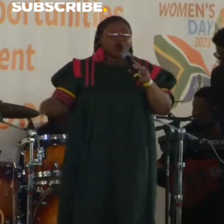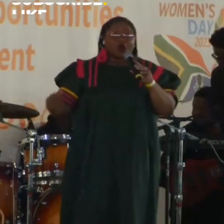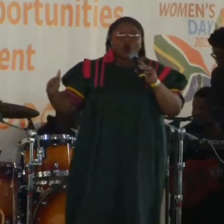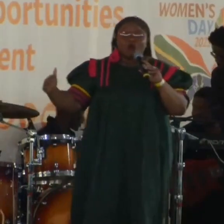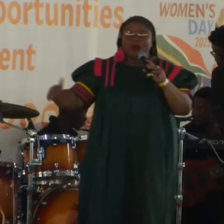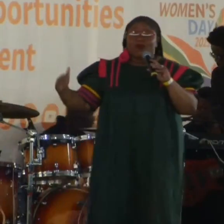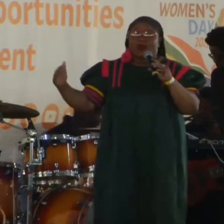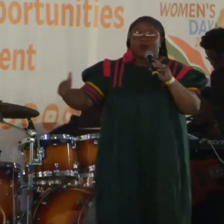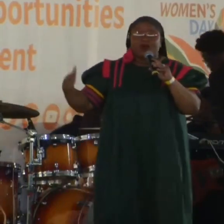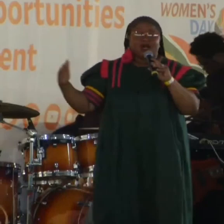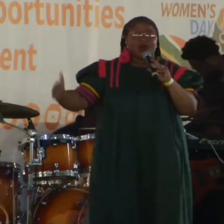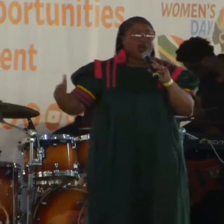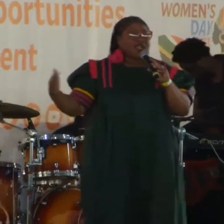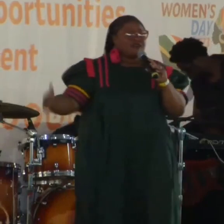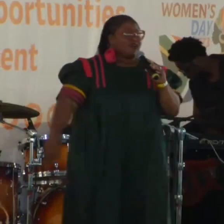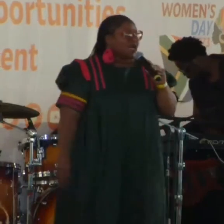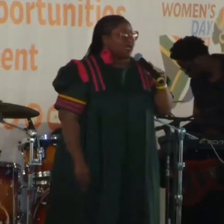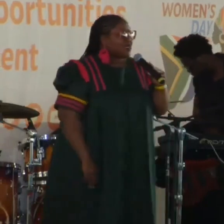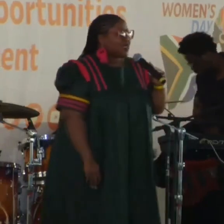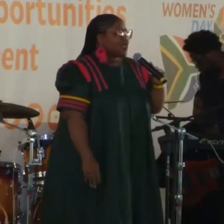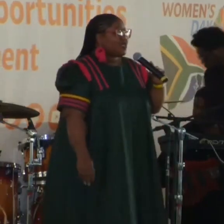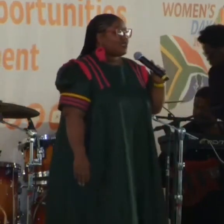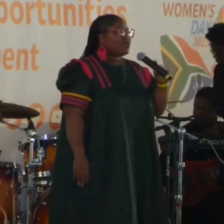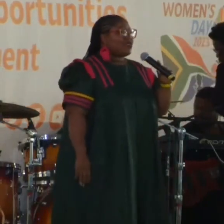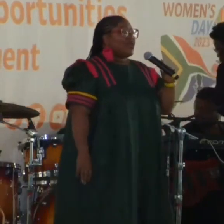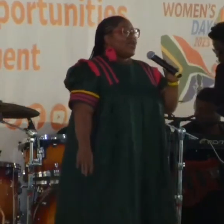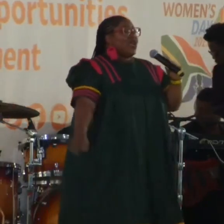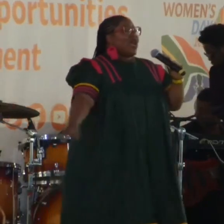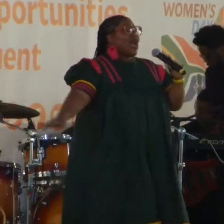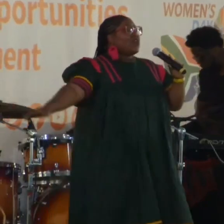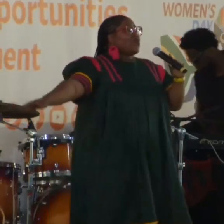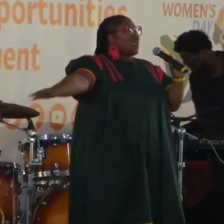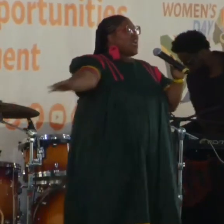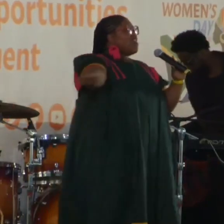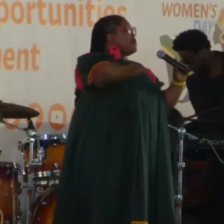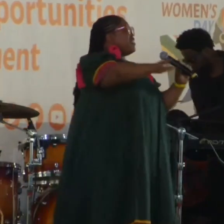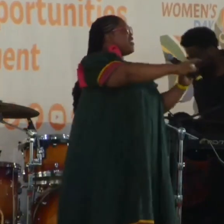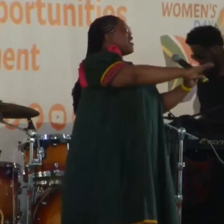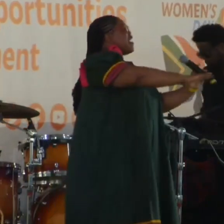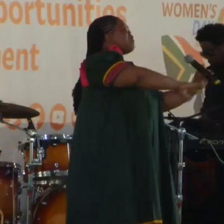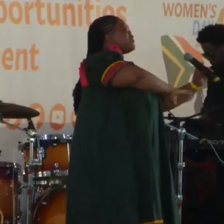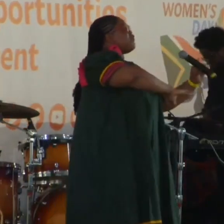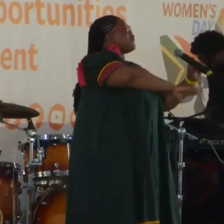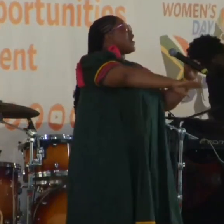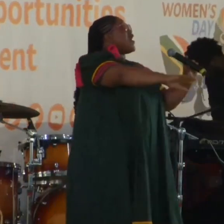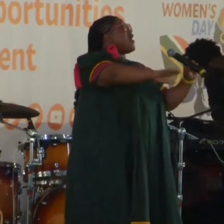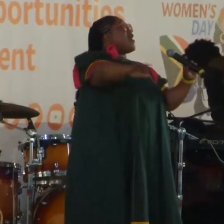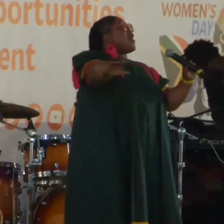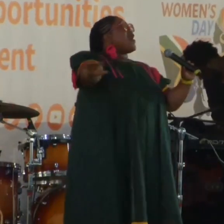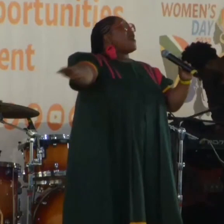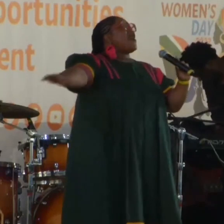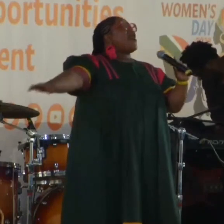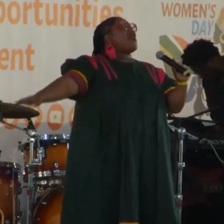no power monger gonna find us. God, we have been here